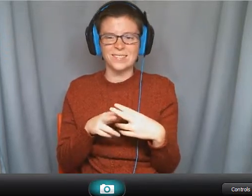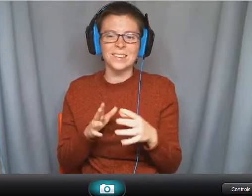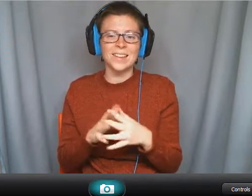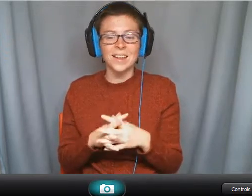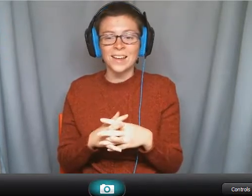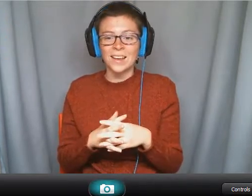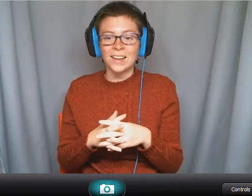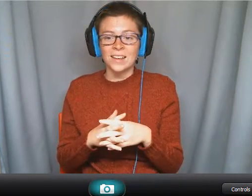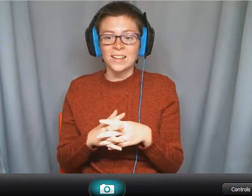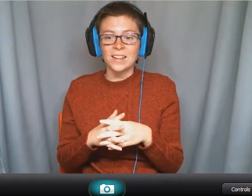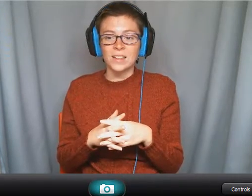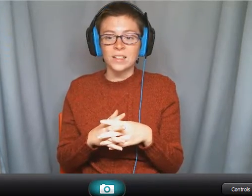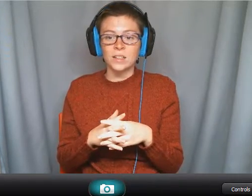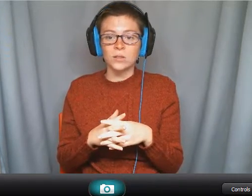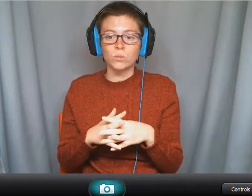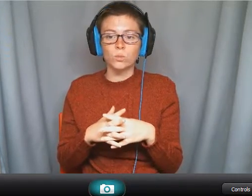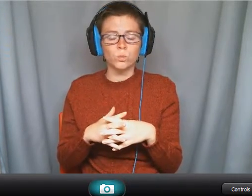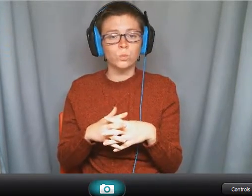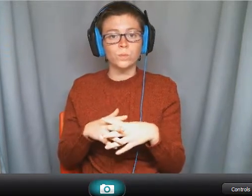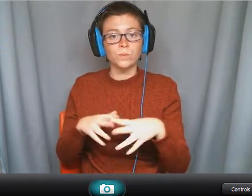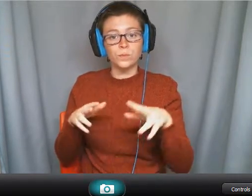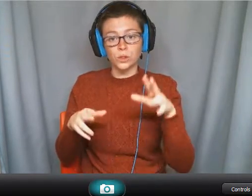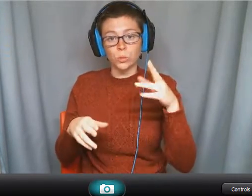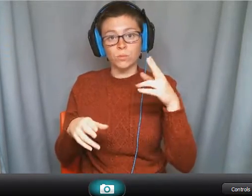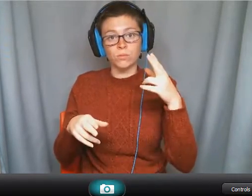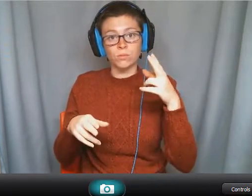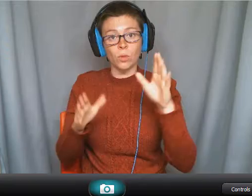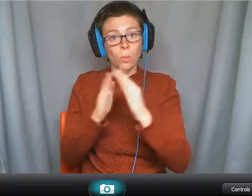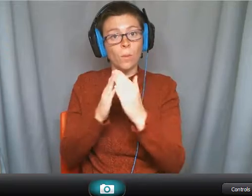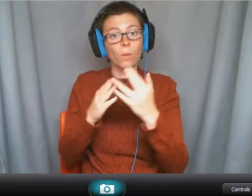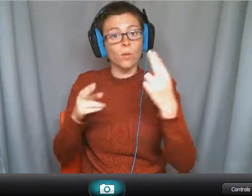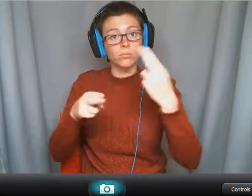the weather be like today?